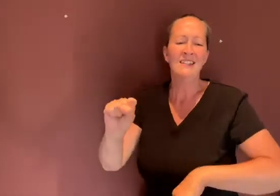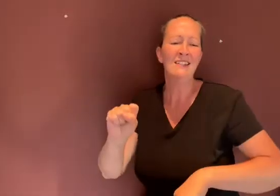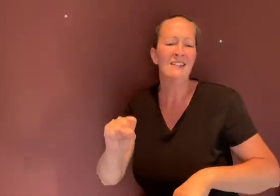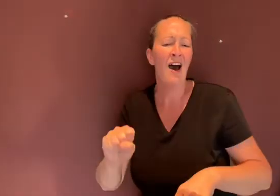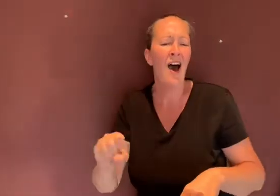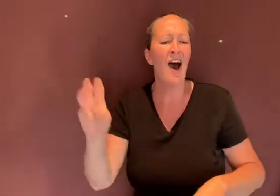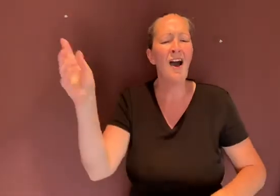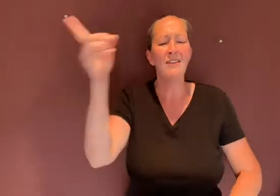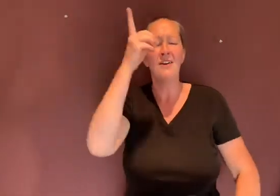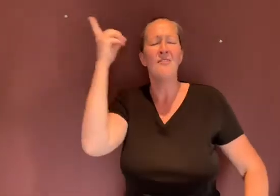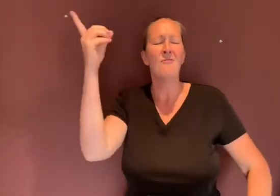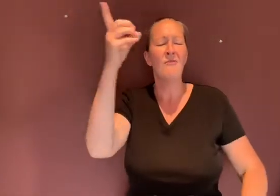"Socks,